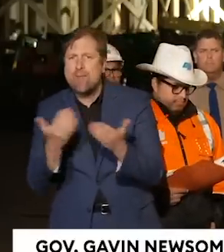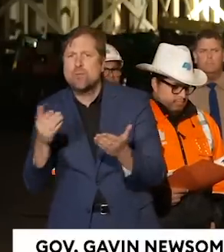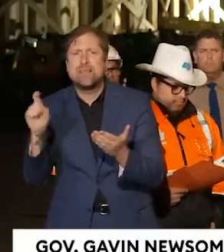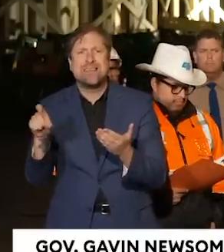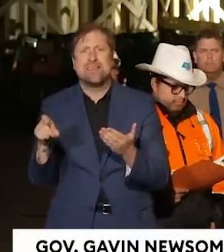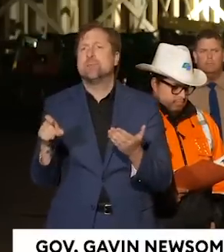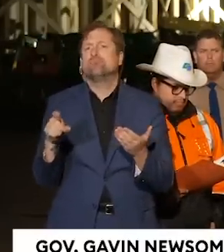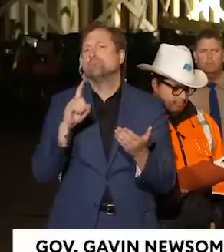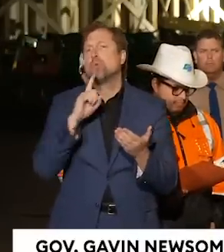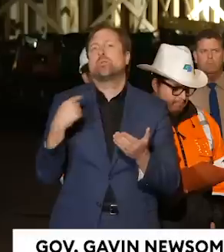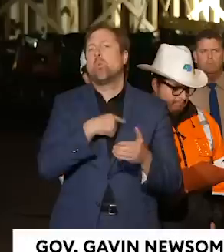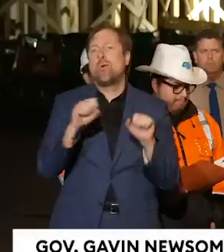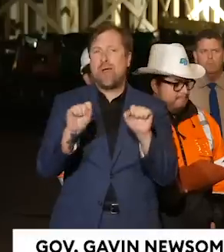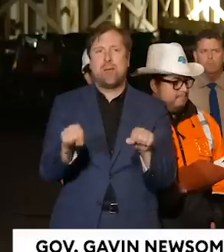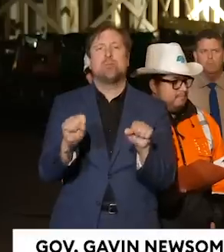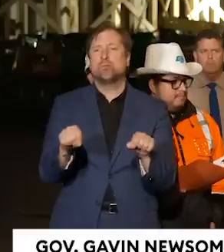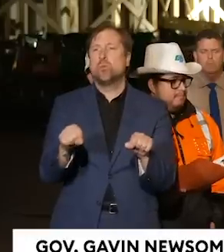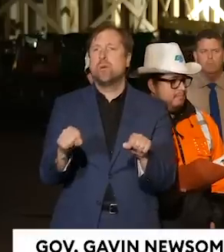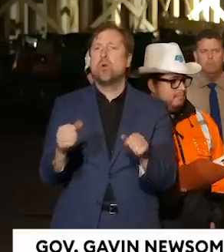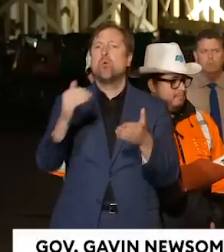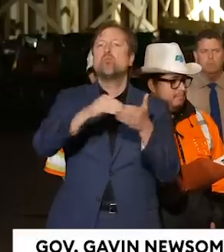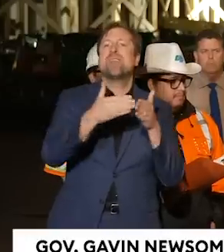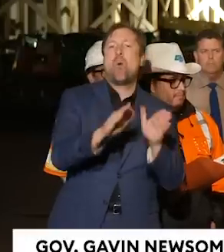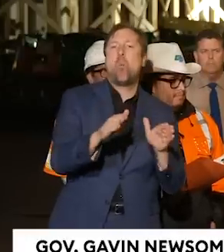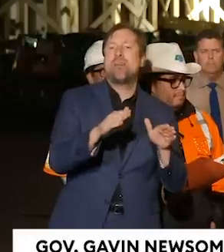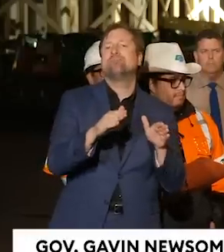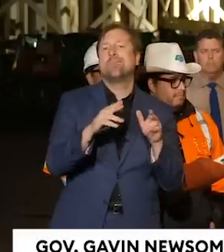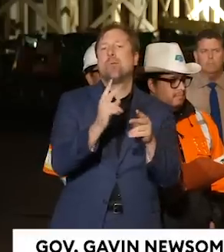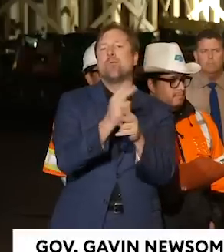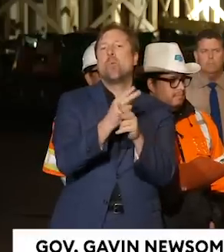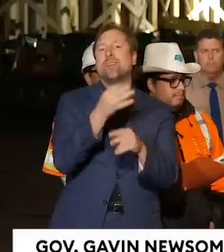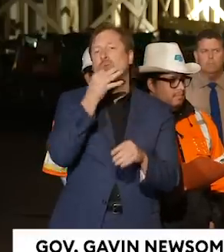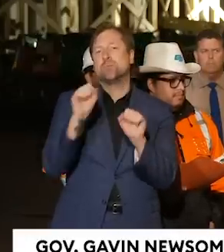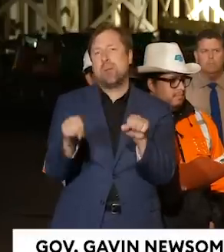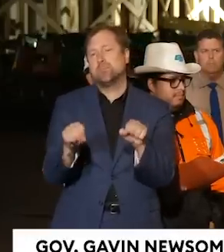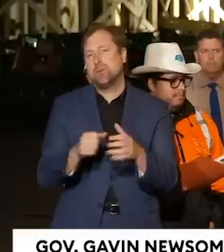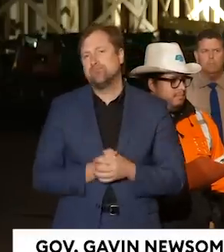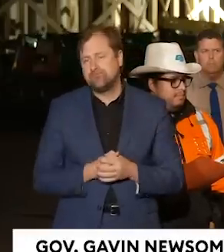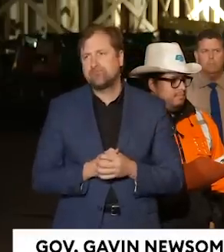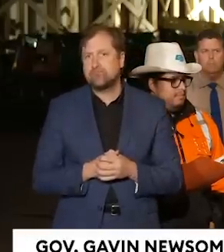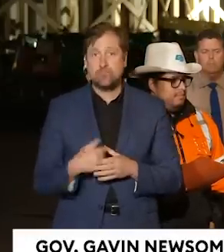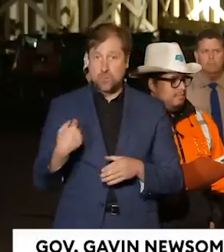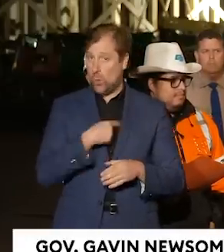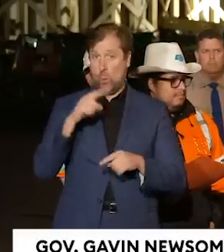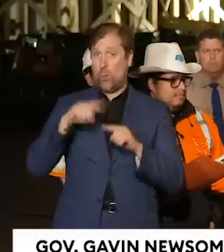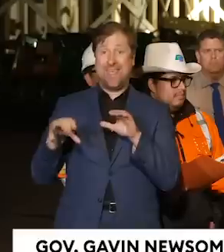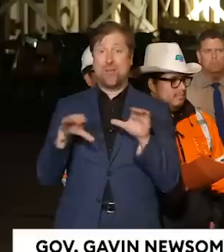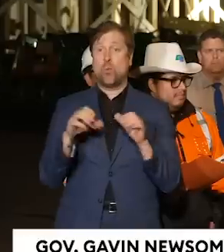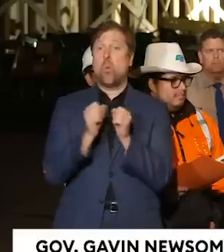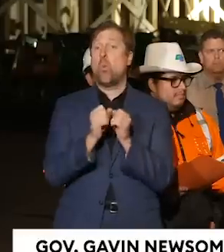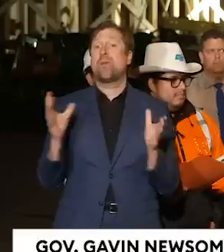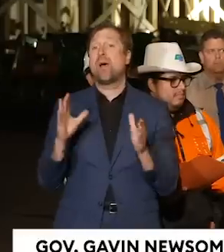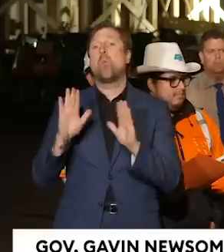needed so that we can reopen the roadway as soon as safely possible. But we can't do this without the